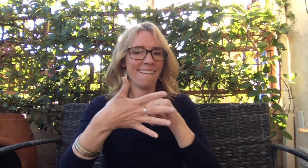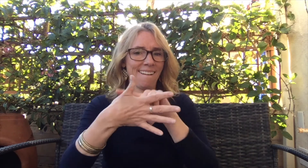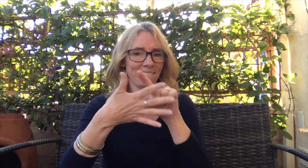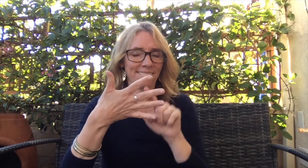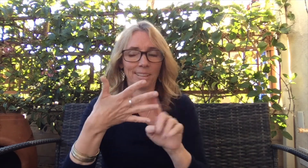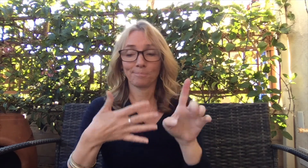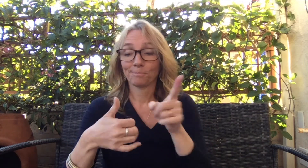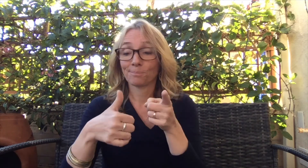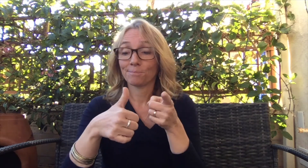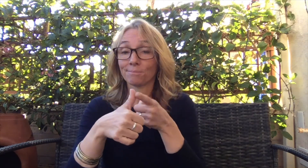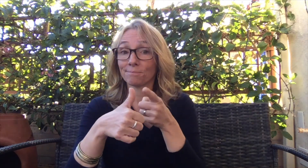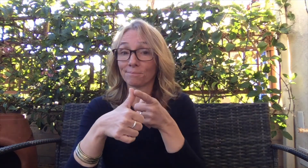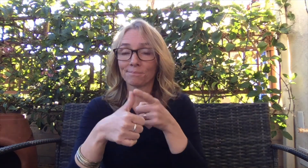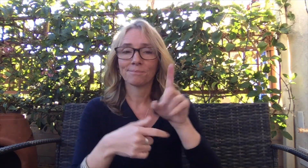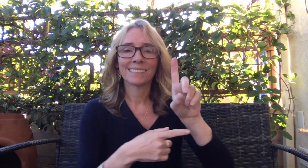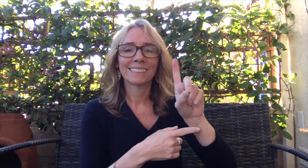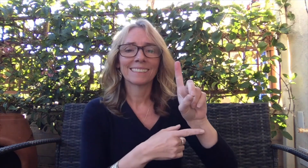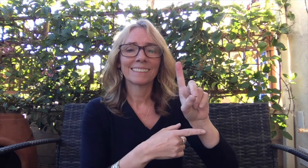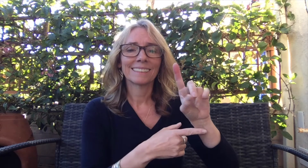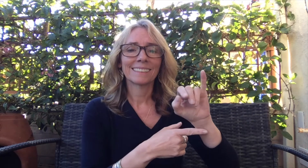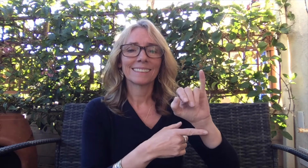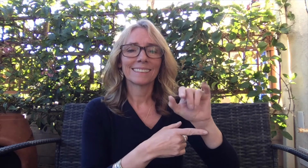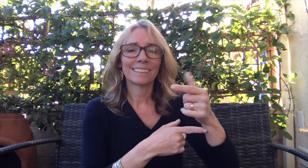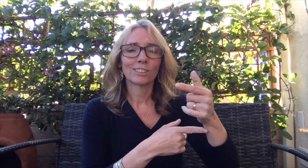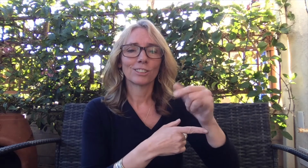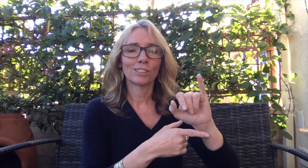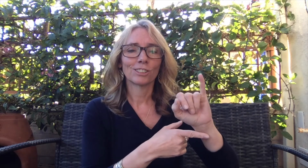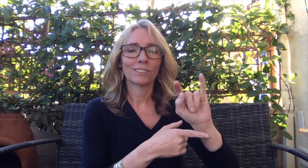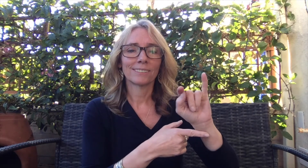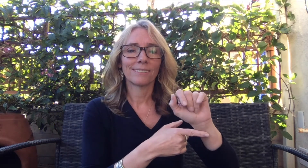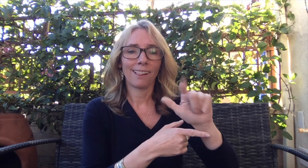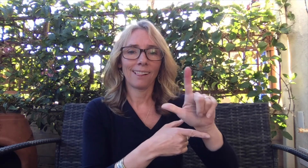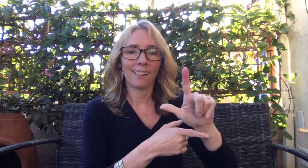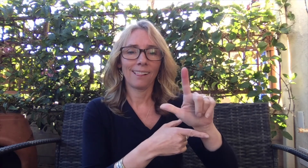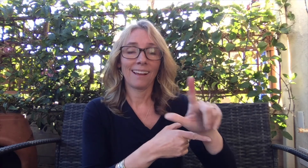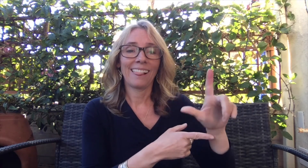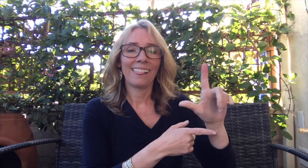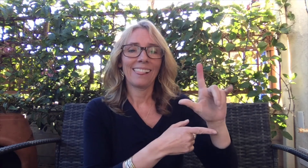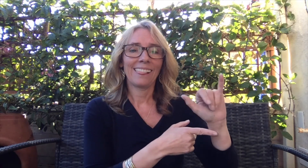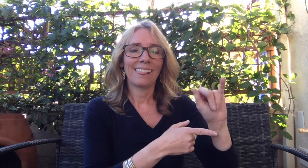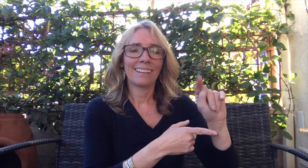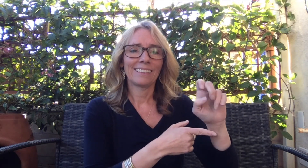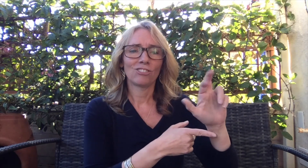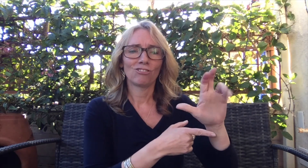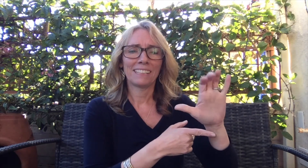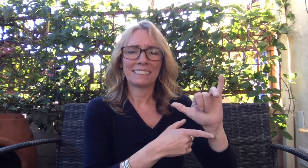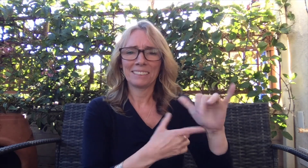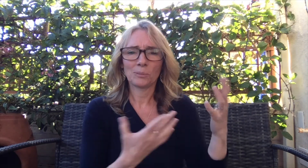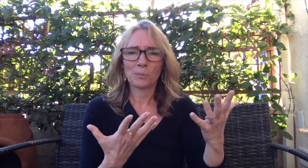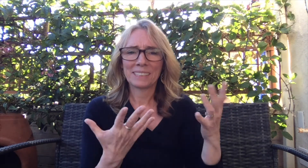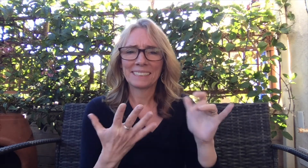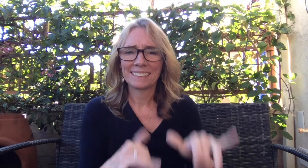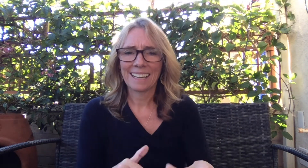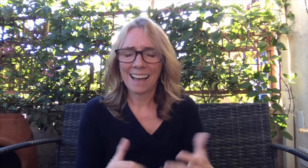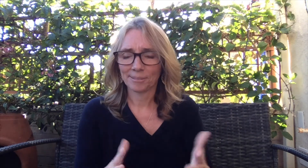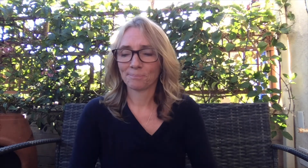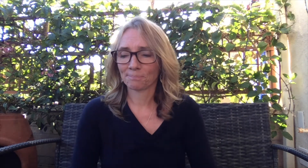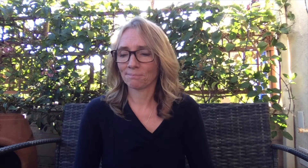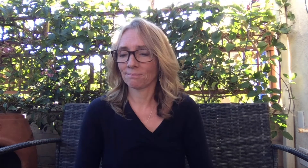that. So let me speak about these 5. The first literacy is digital literacy. Well, what does